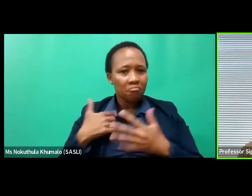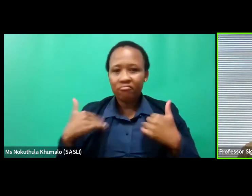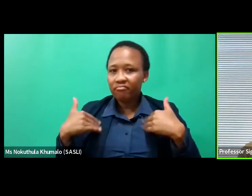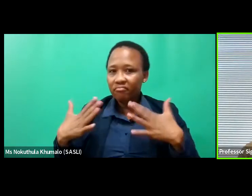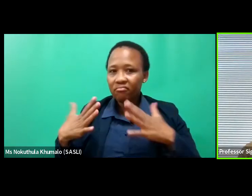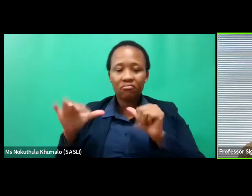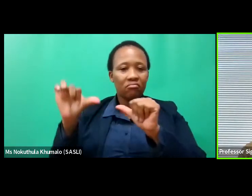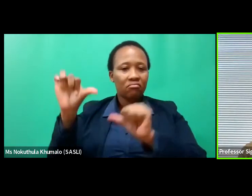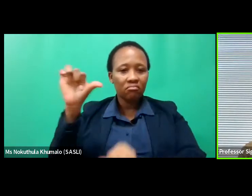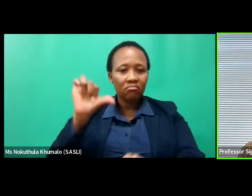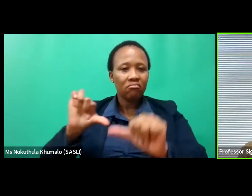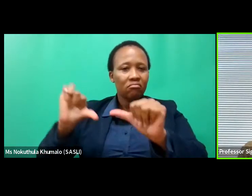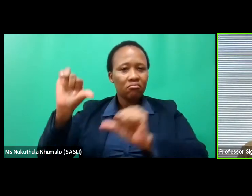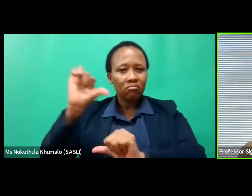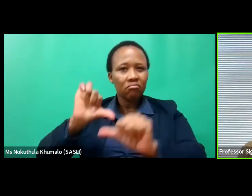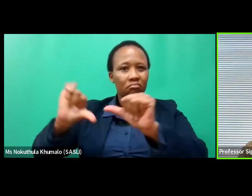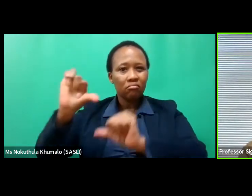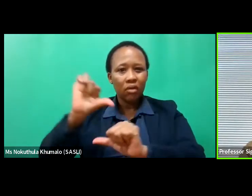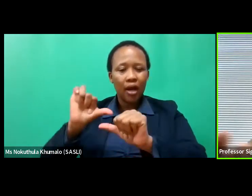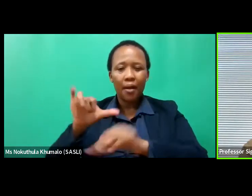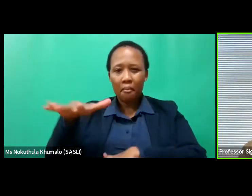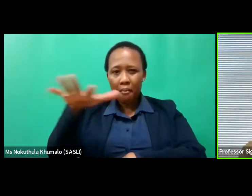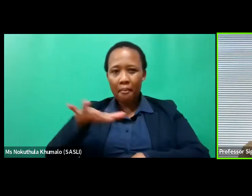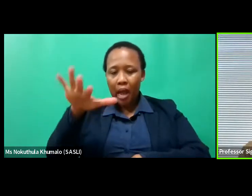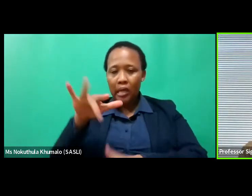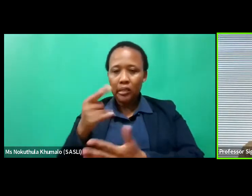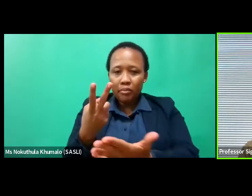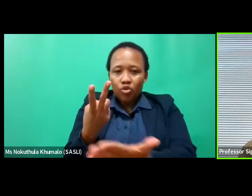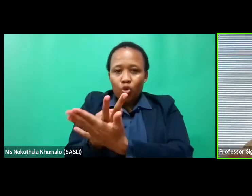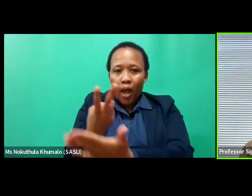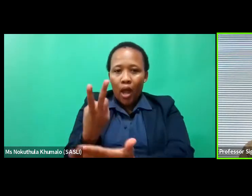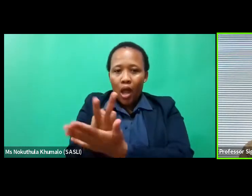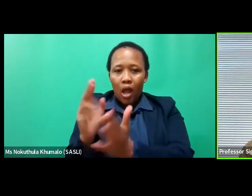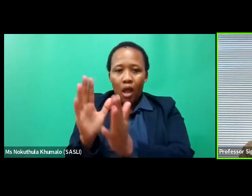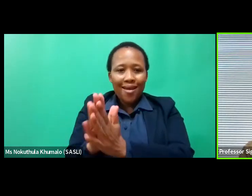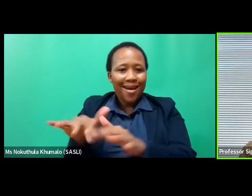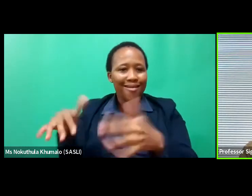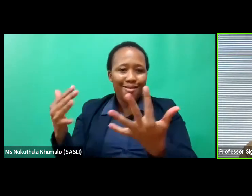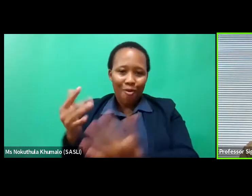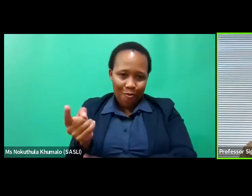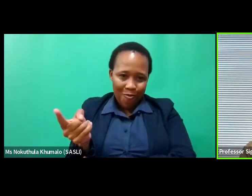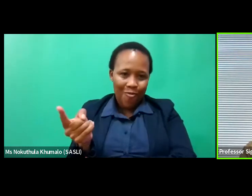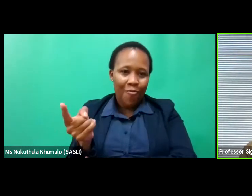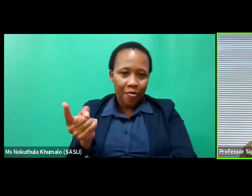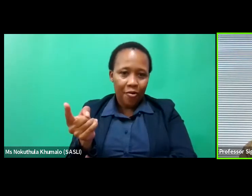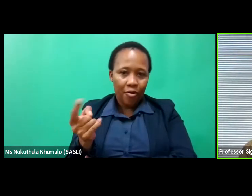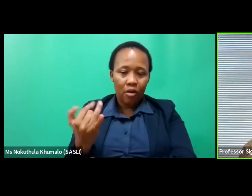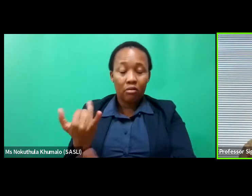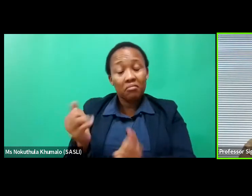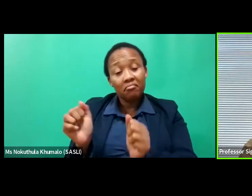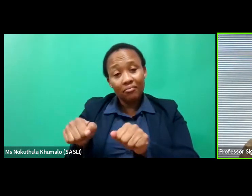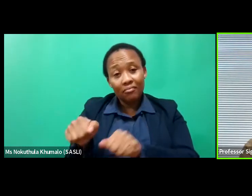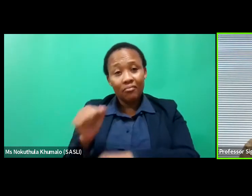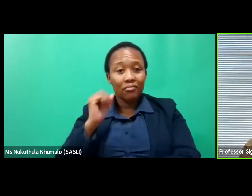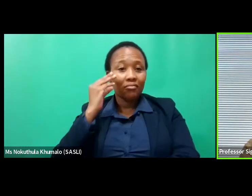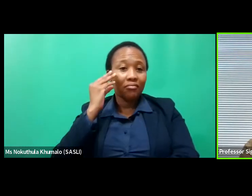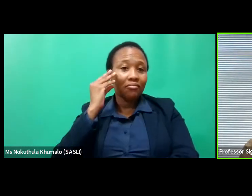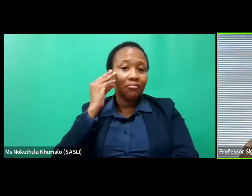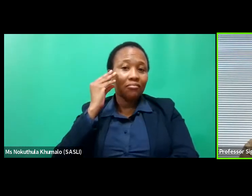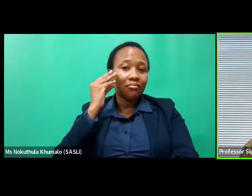hostile environment as a 6-year-old was quite a traumatic experience for me.